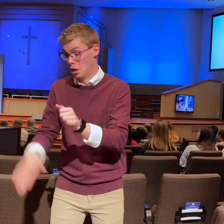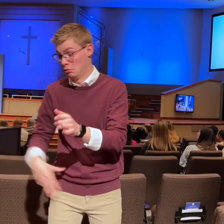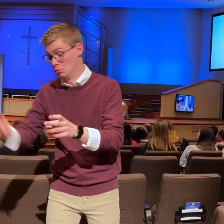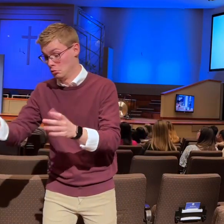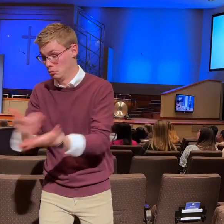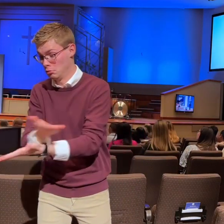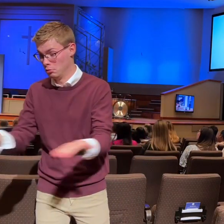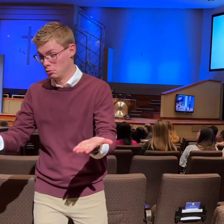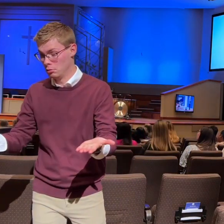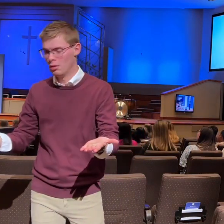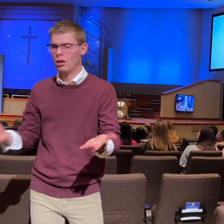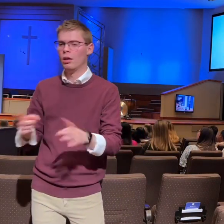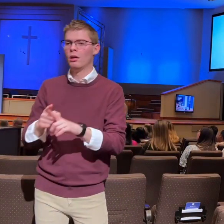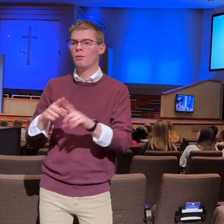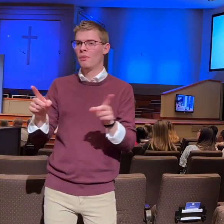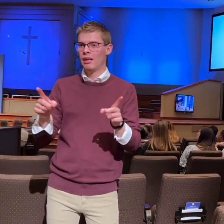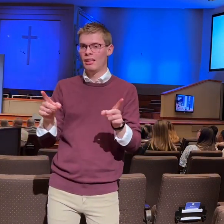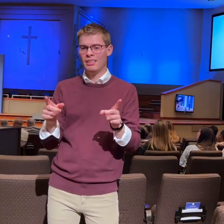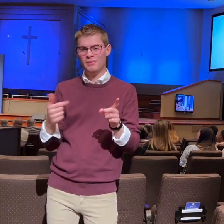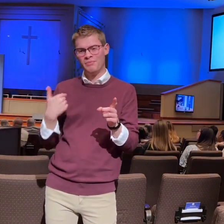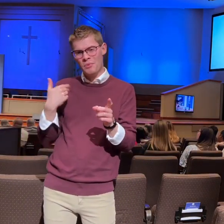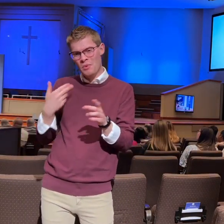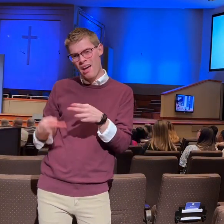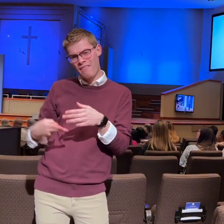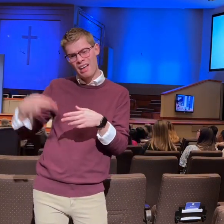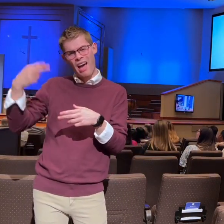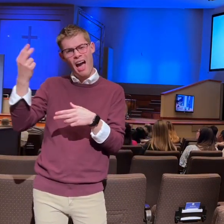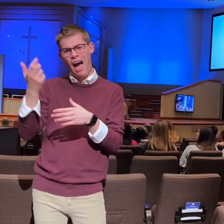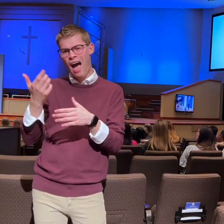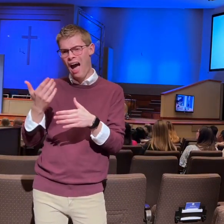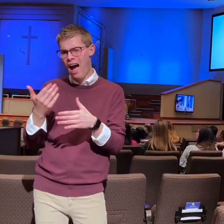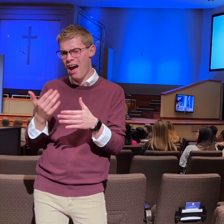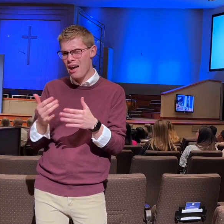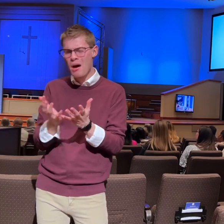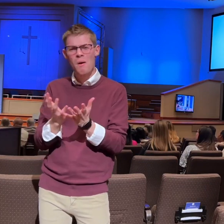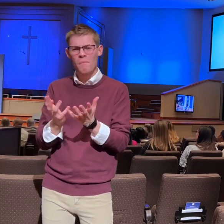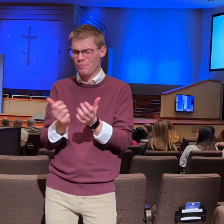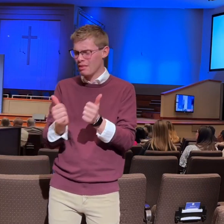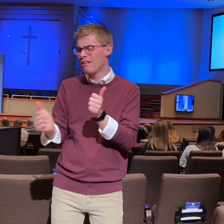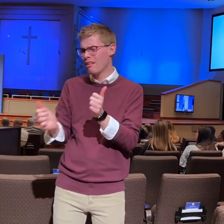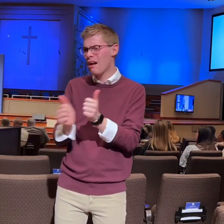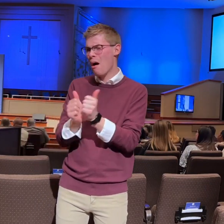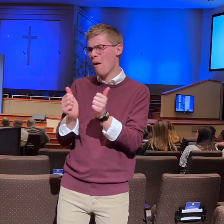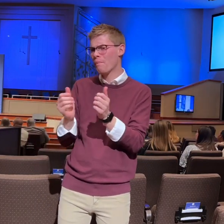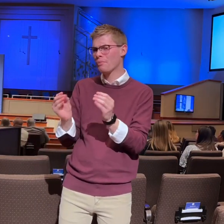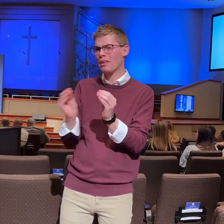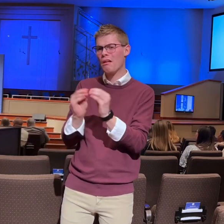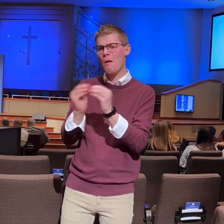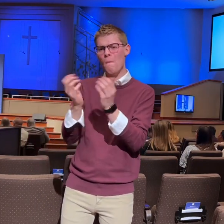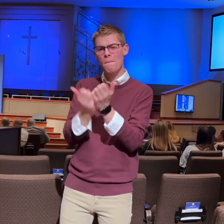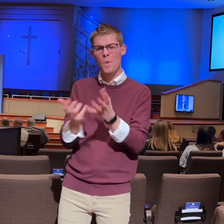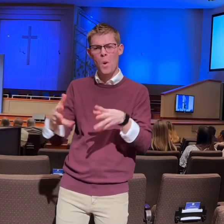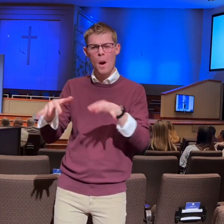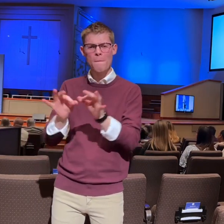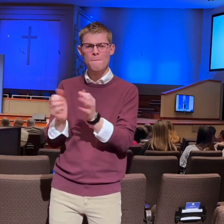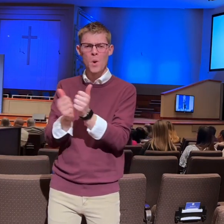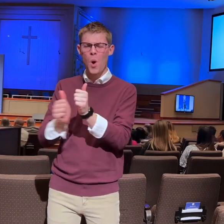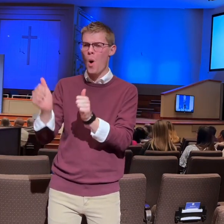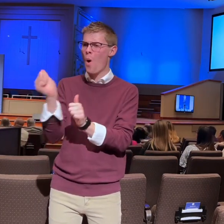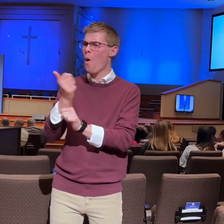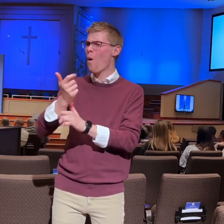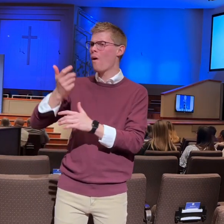There might be a higher calling in life than that. There's nothing wrong with saving rescue dogs but it's not going to get you to heaven. Somebody help me here tonight.